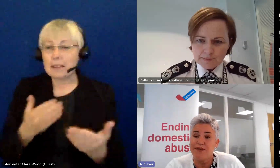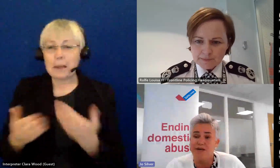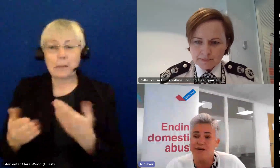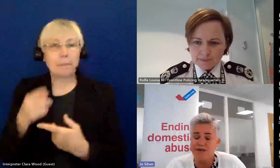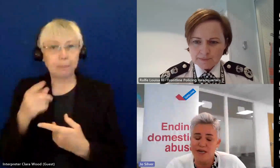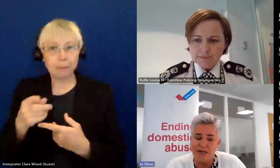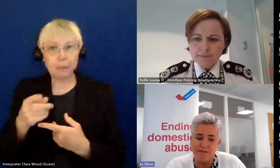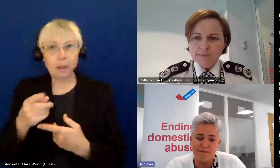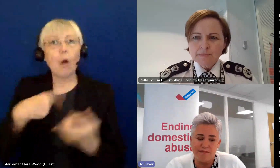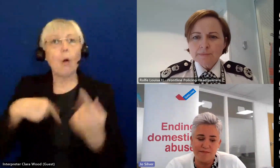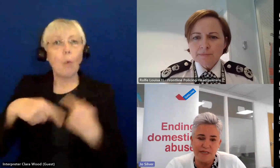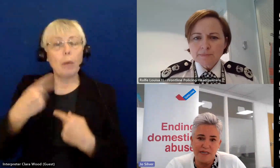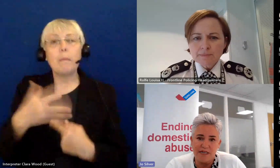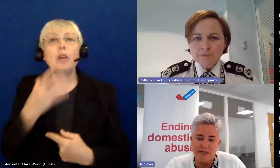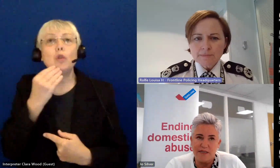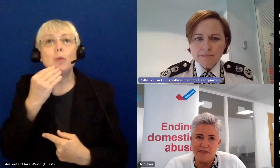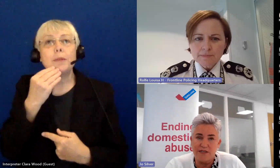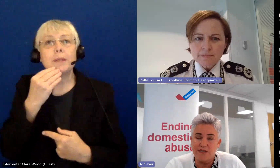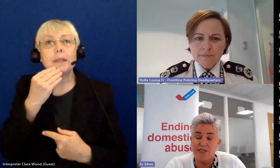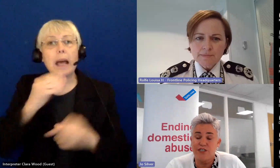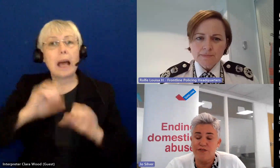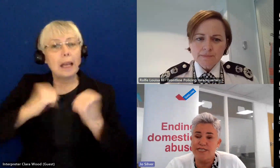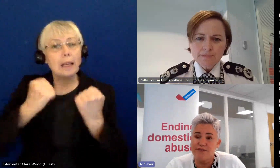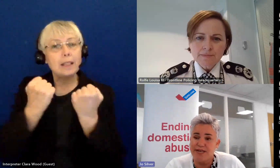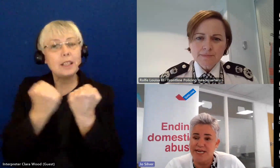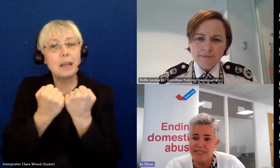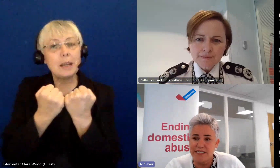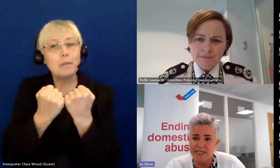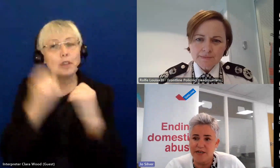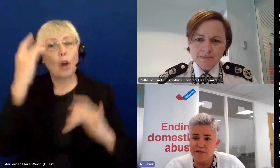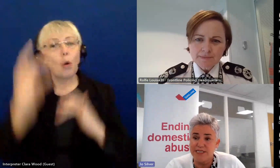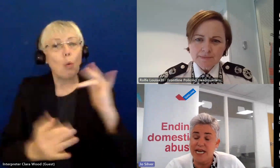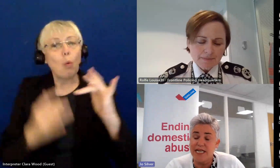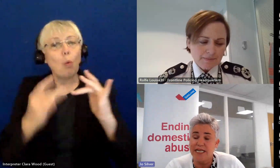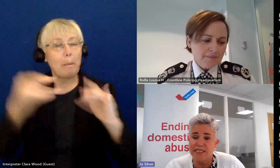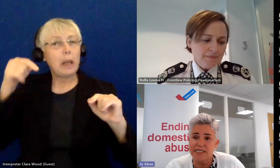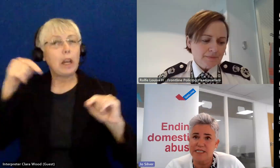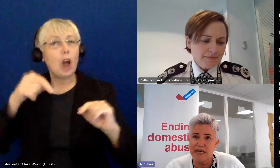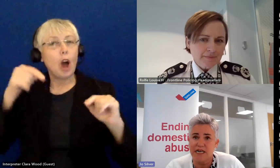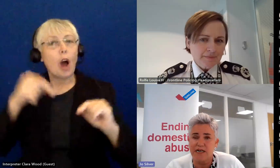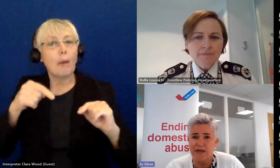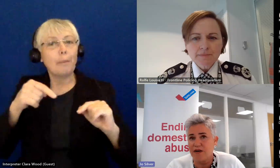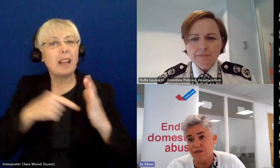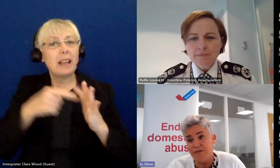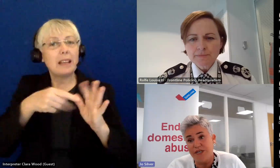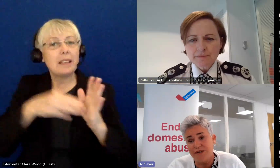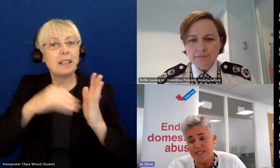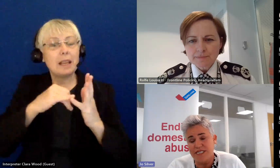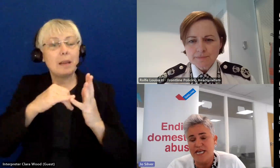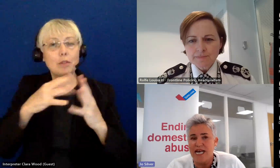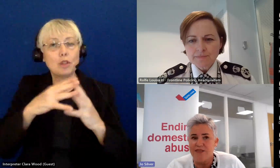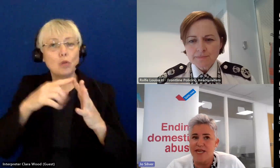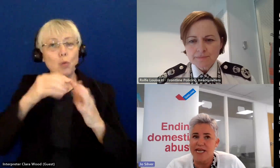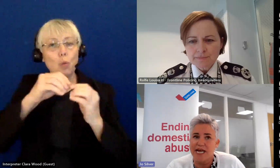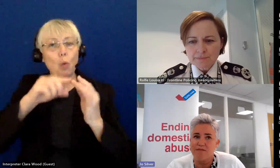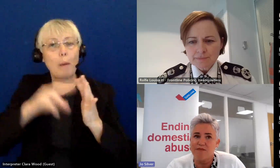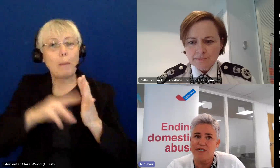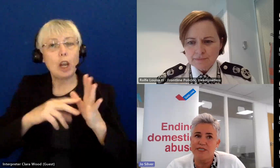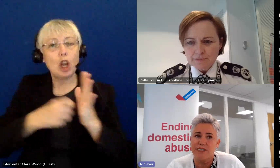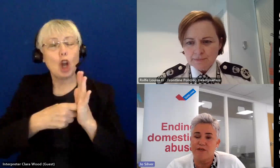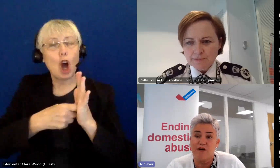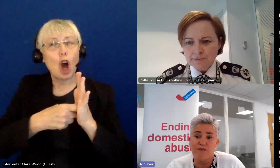Teams webinar to do this event. So delegates are on mute and